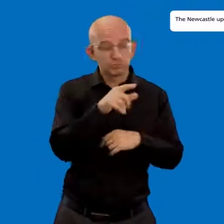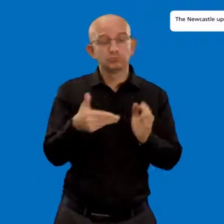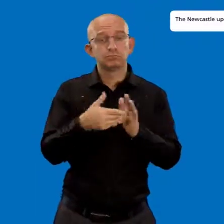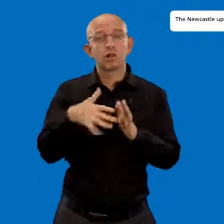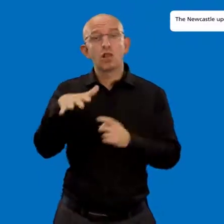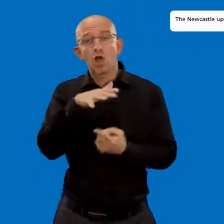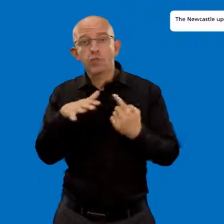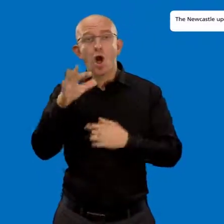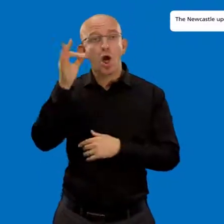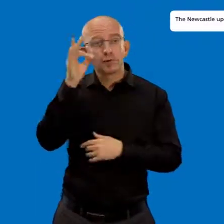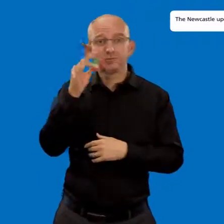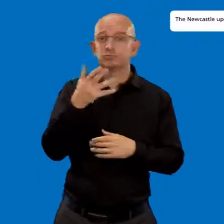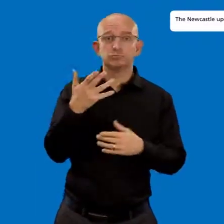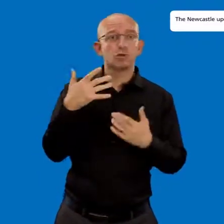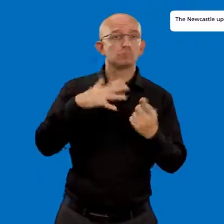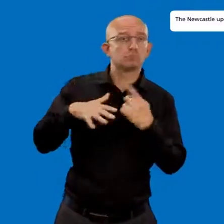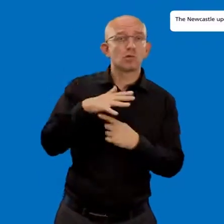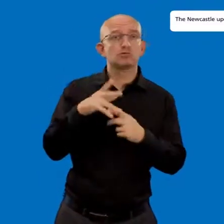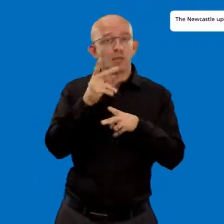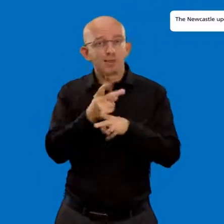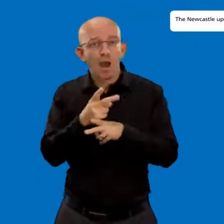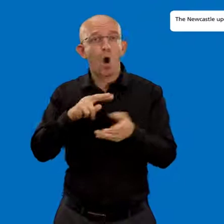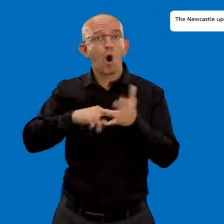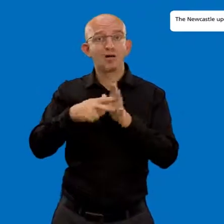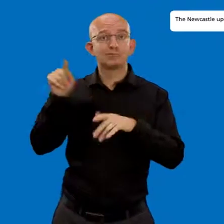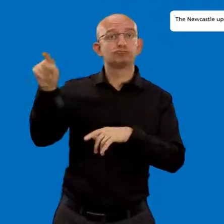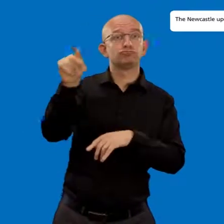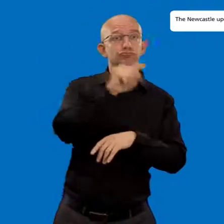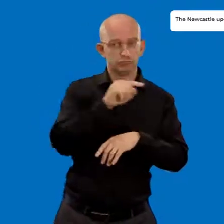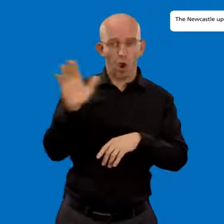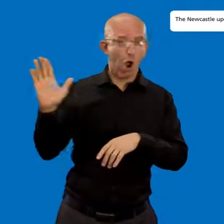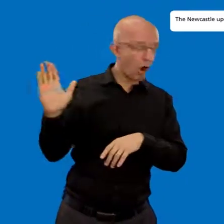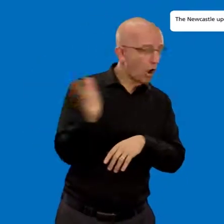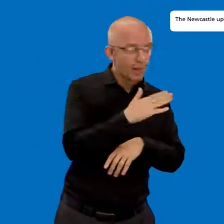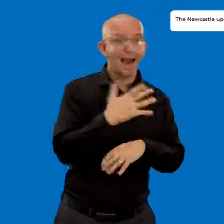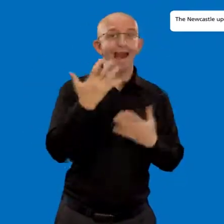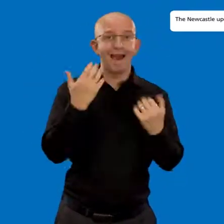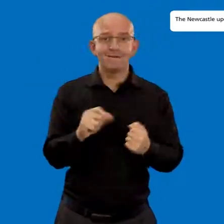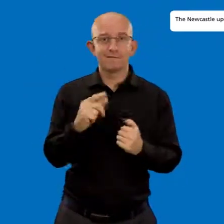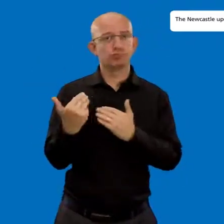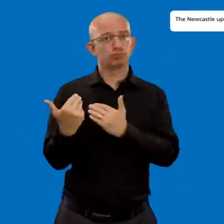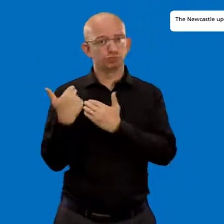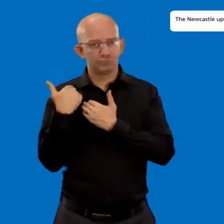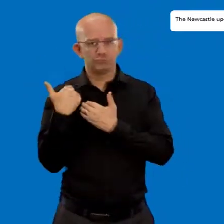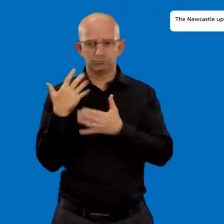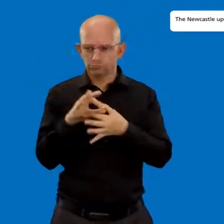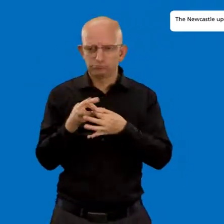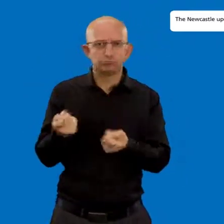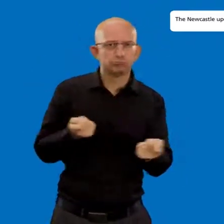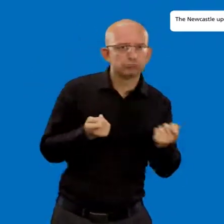local authority social care organisations have a duty to cooperate in the investigation